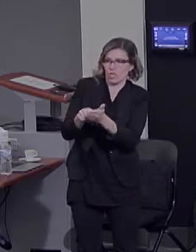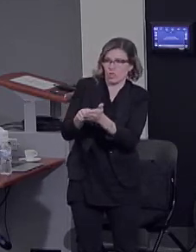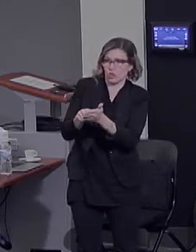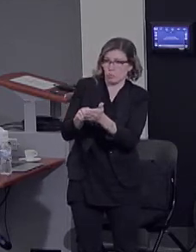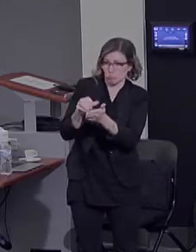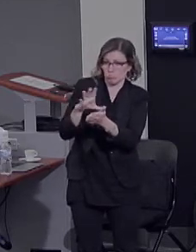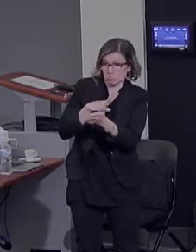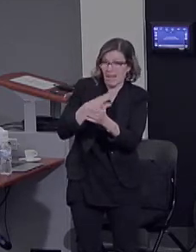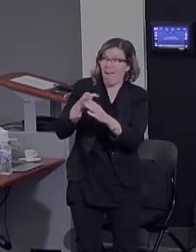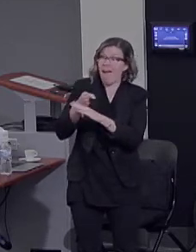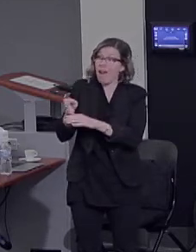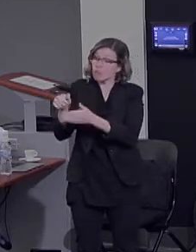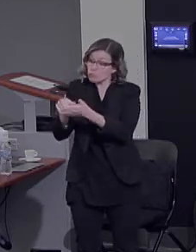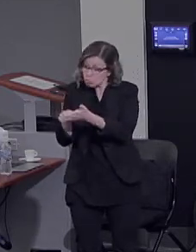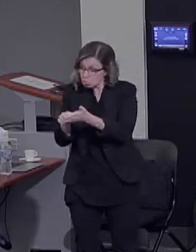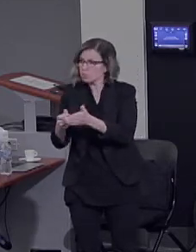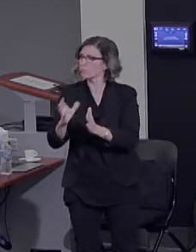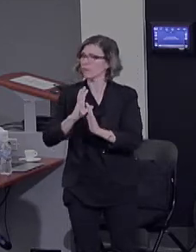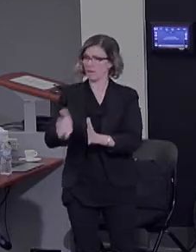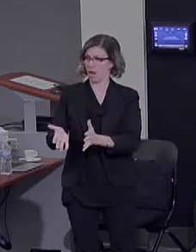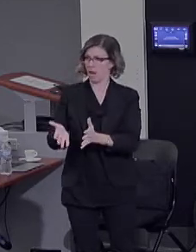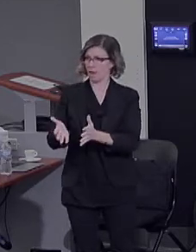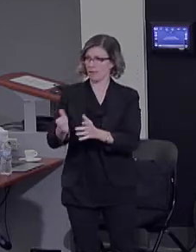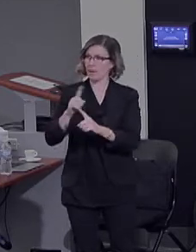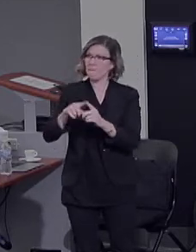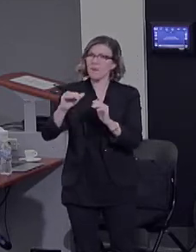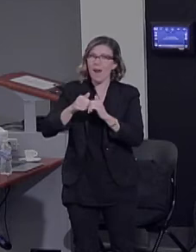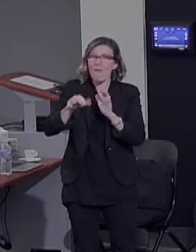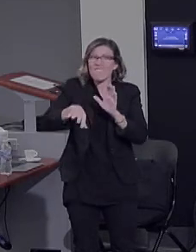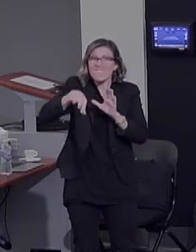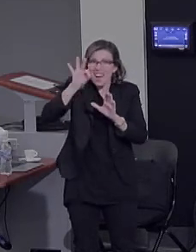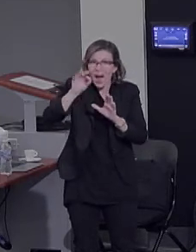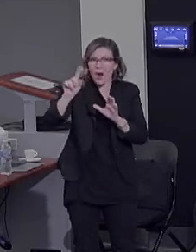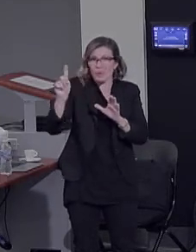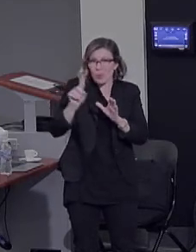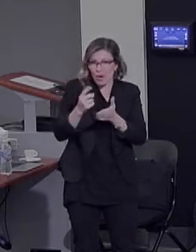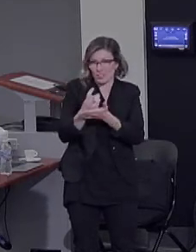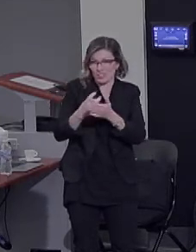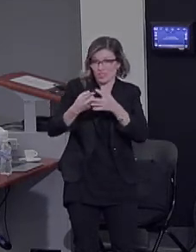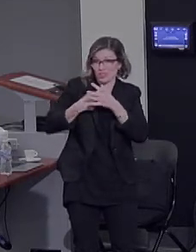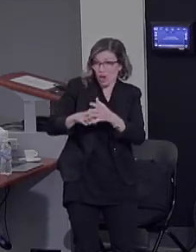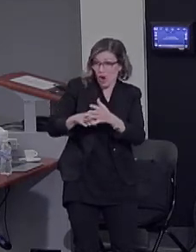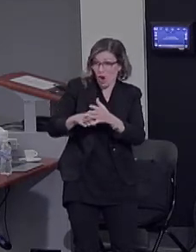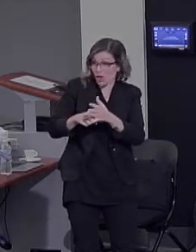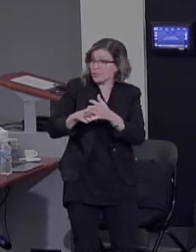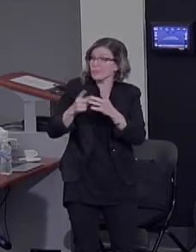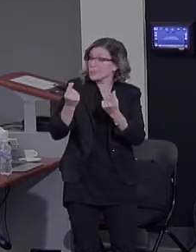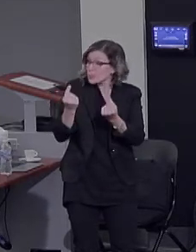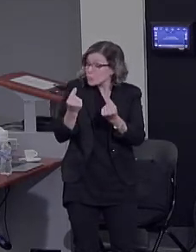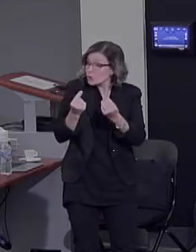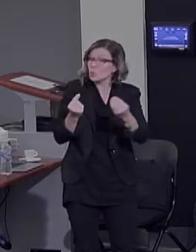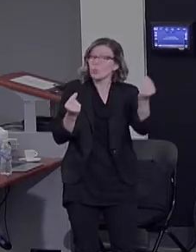fine. But how to localize it? The old system was to put electrodes on the brain to see the EEG,